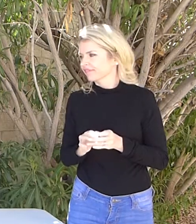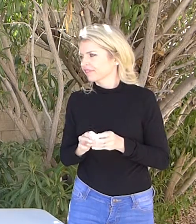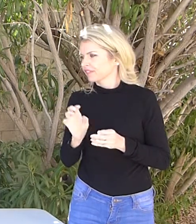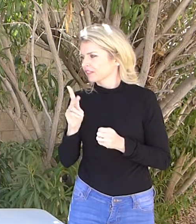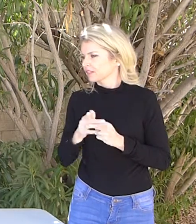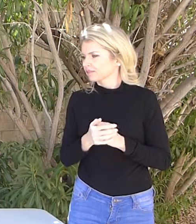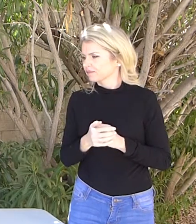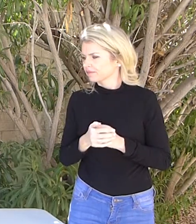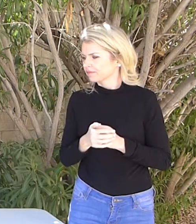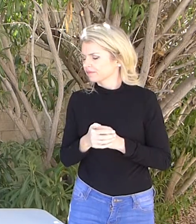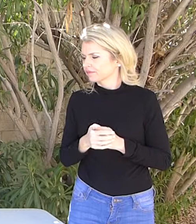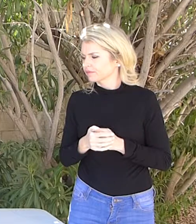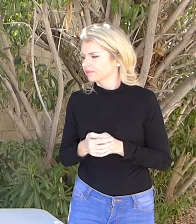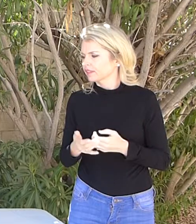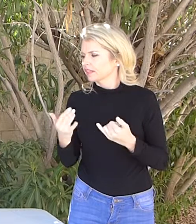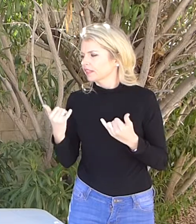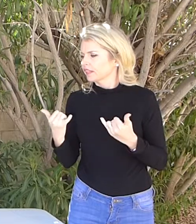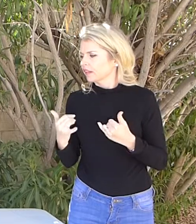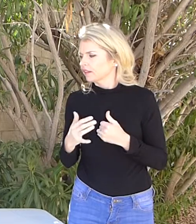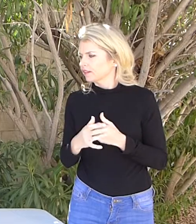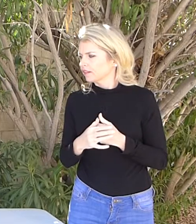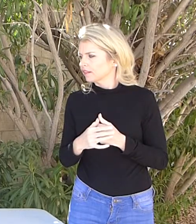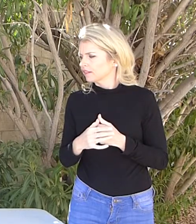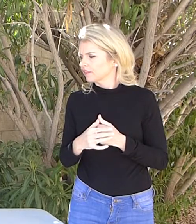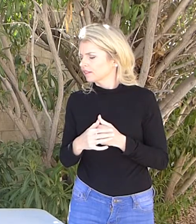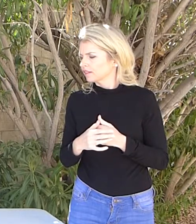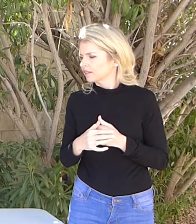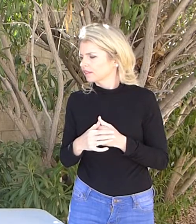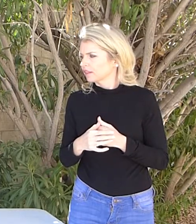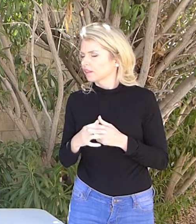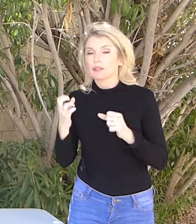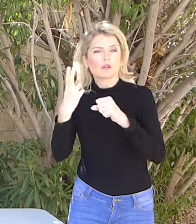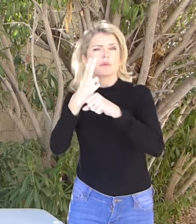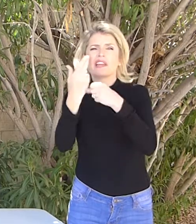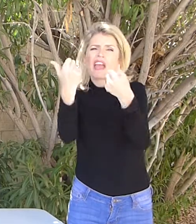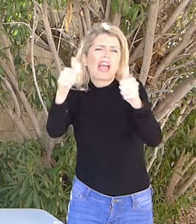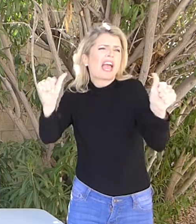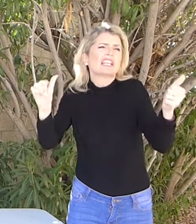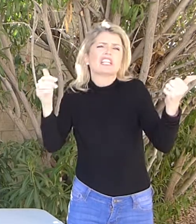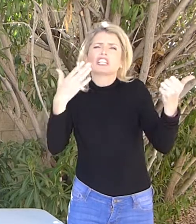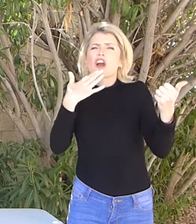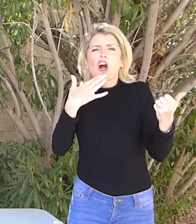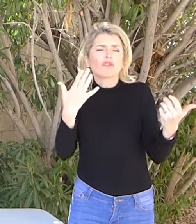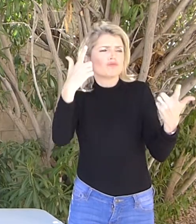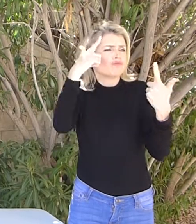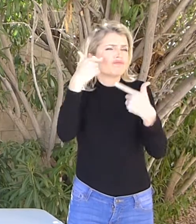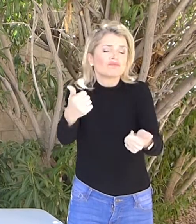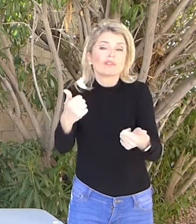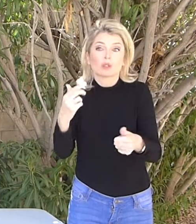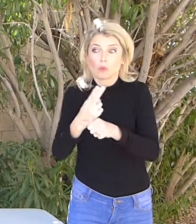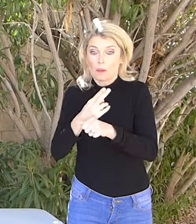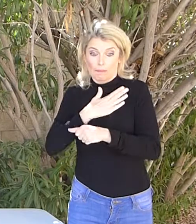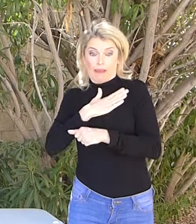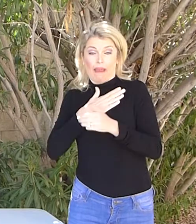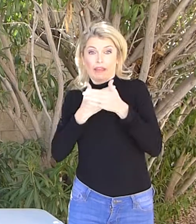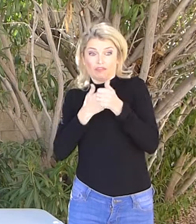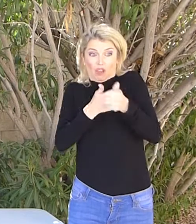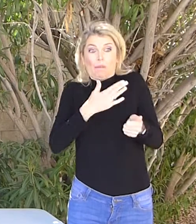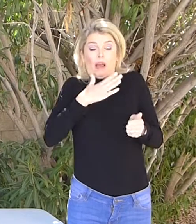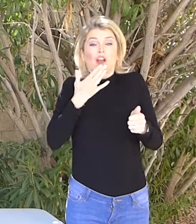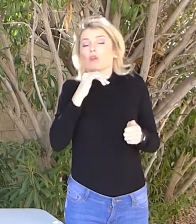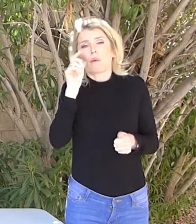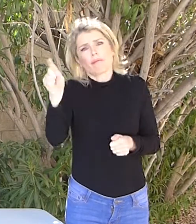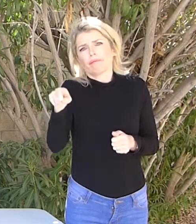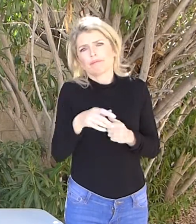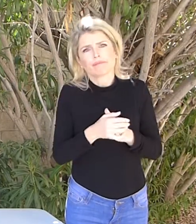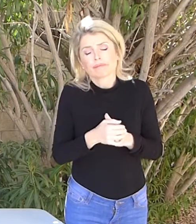Okay. So, you can use any colors you want. You certainly don't have to use these colors. But the